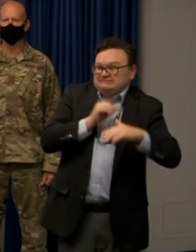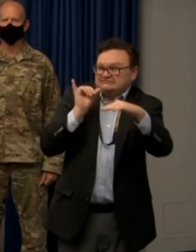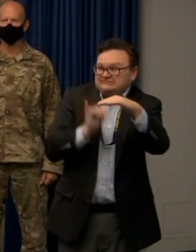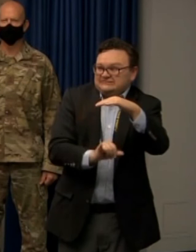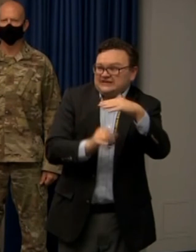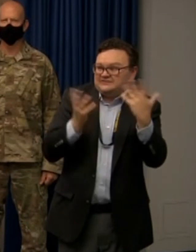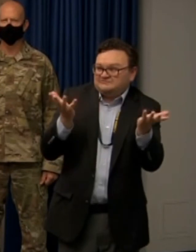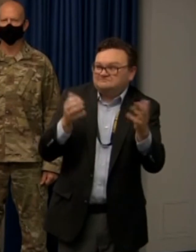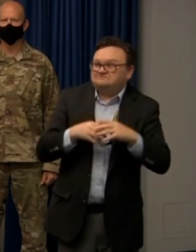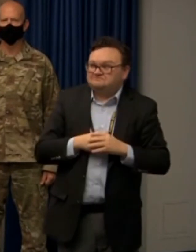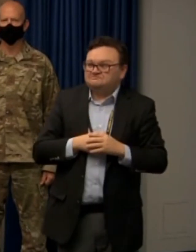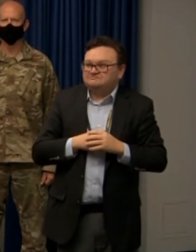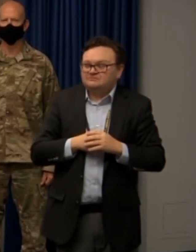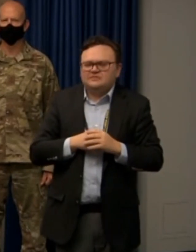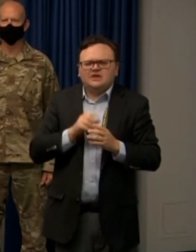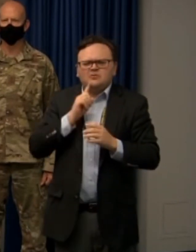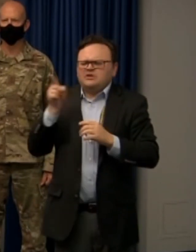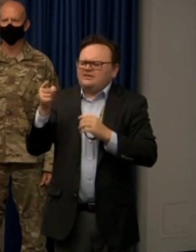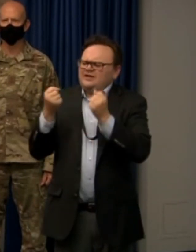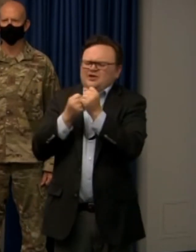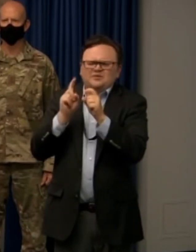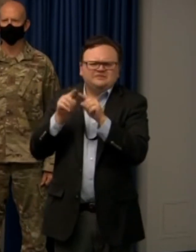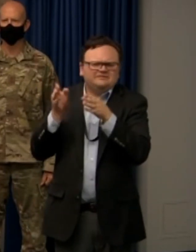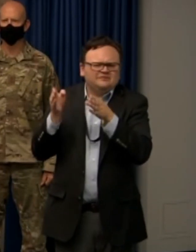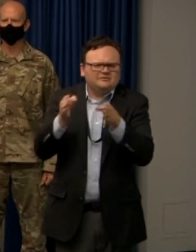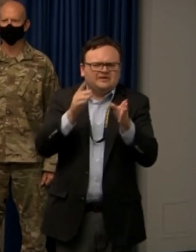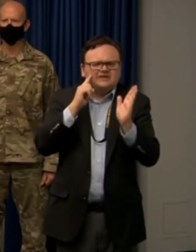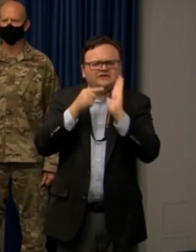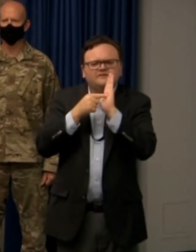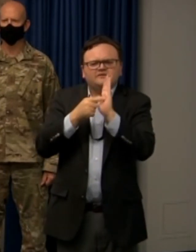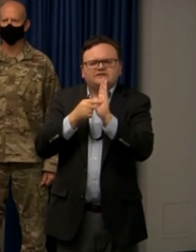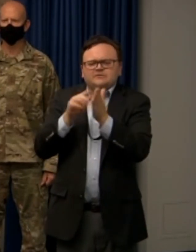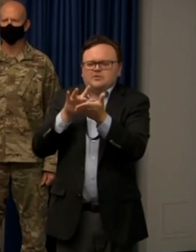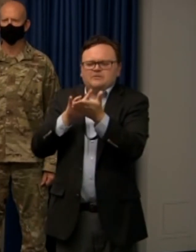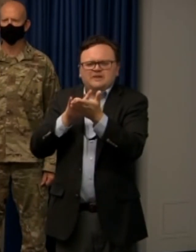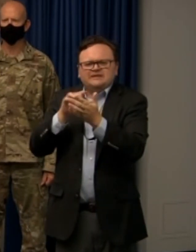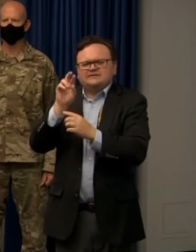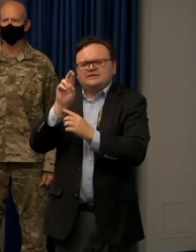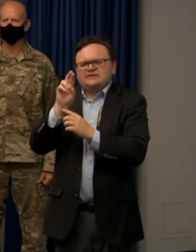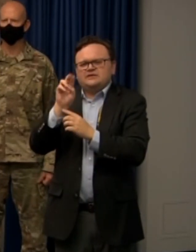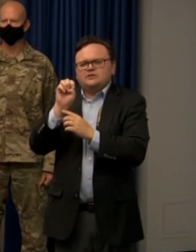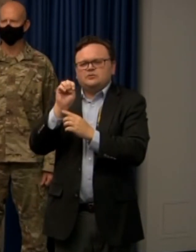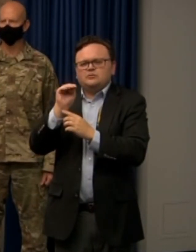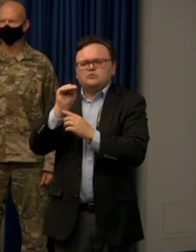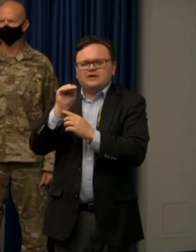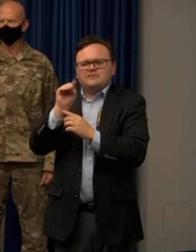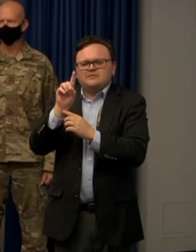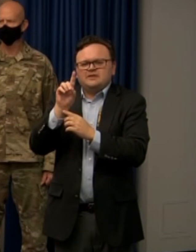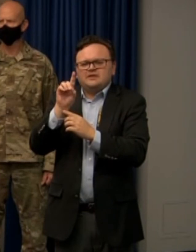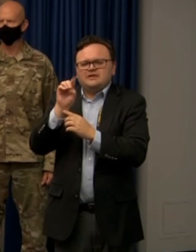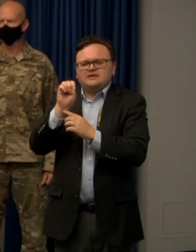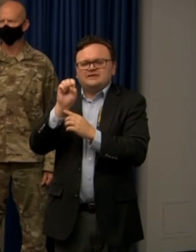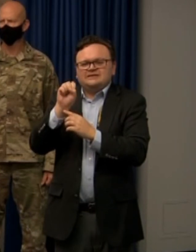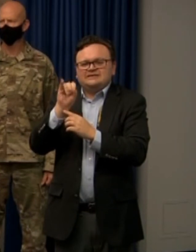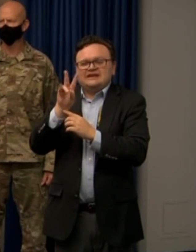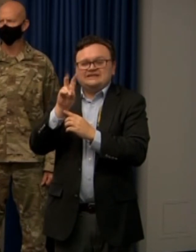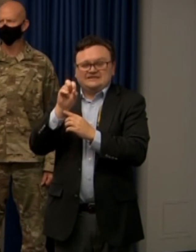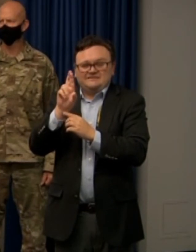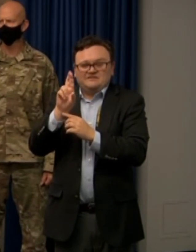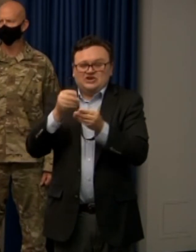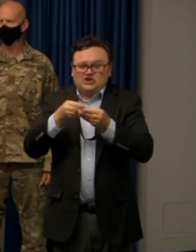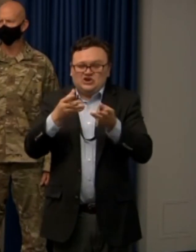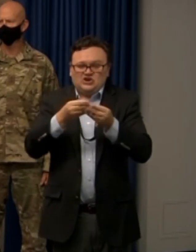other things that they've been really helpful for us with on things like the remdesivir and some of the other things that we've done to really, help our